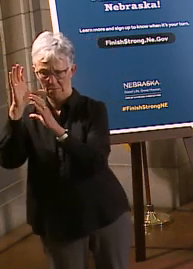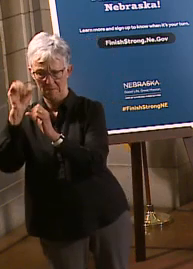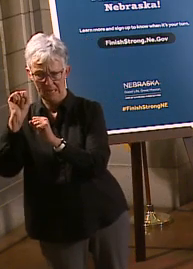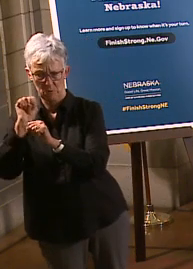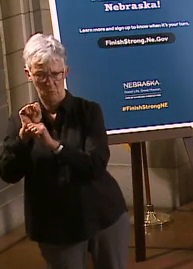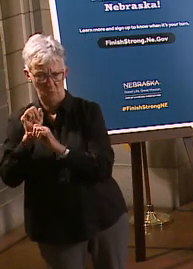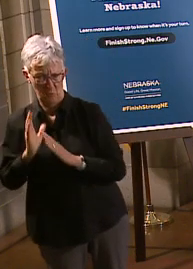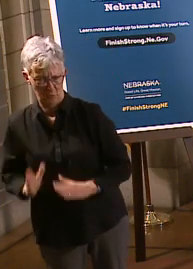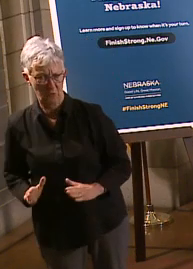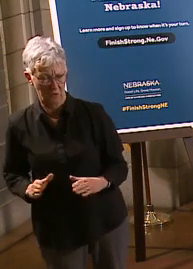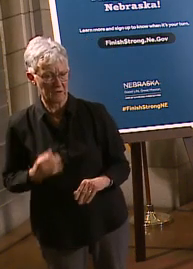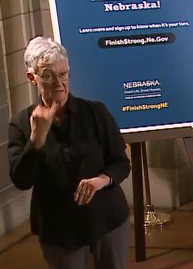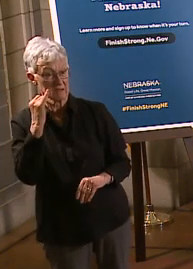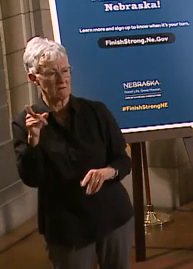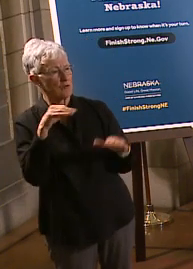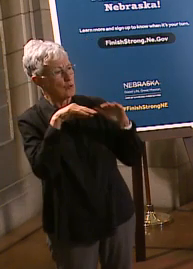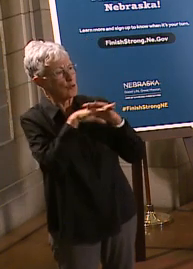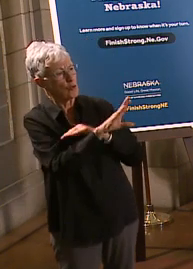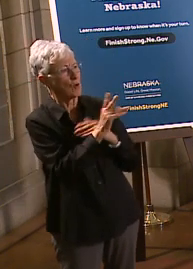see our